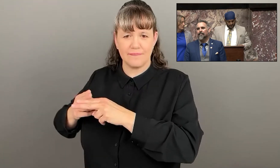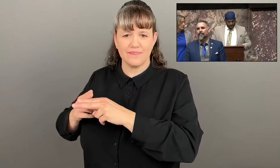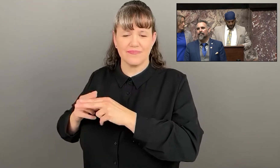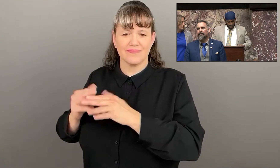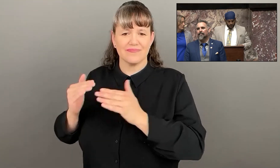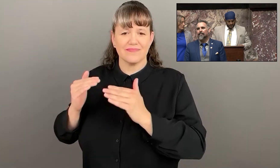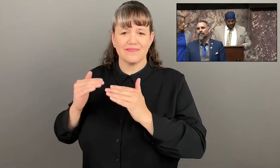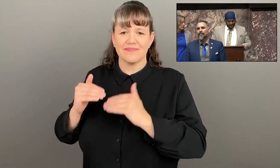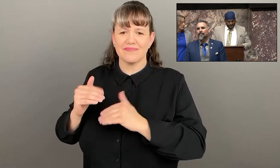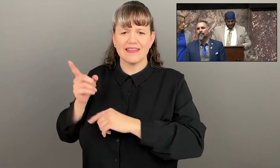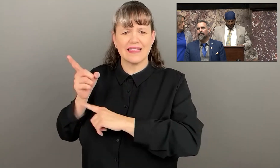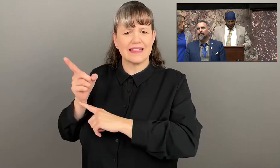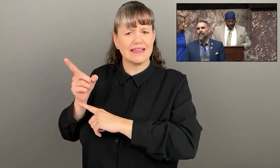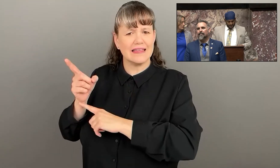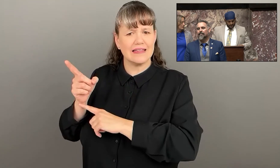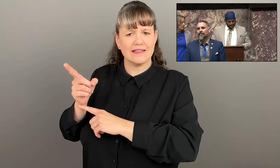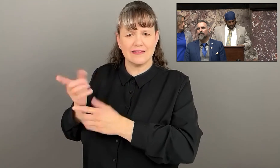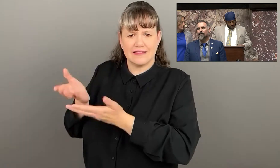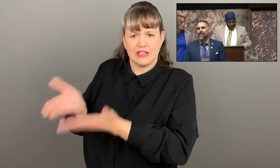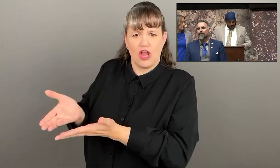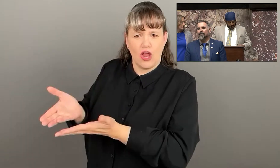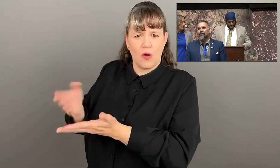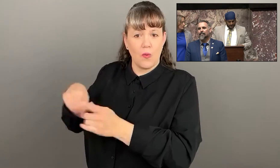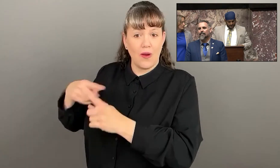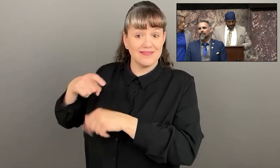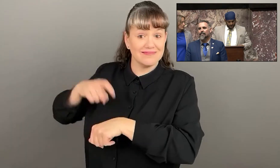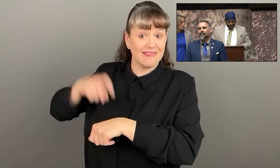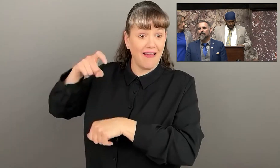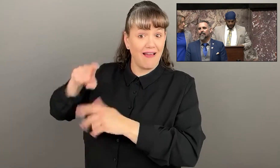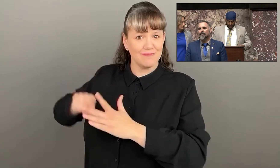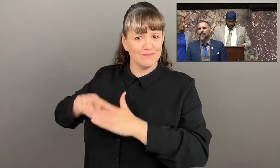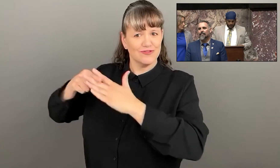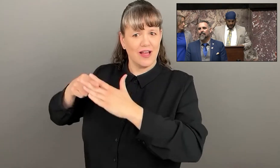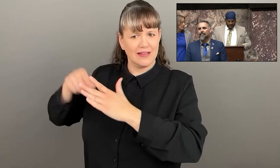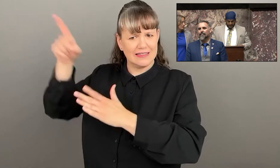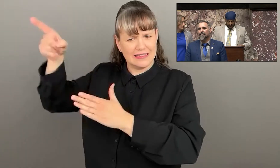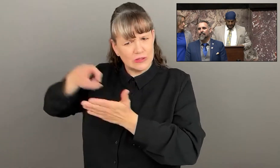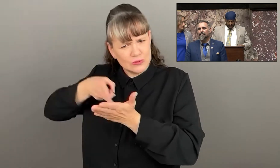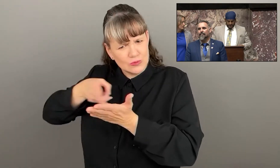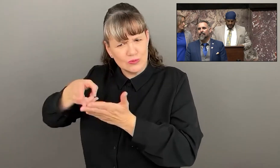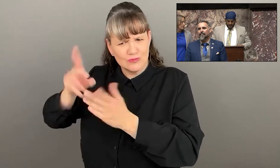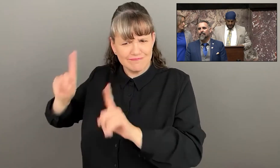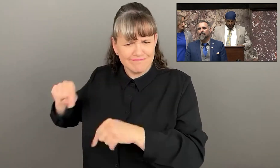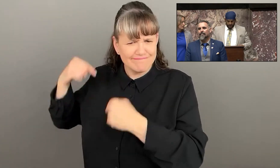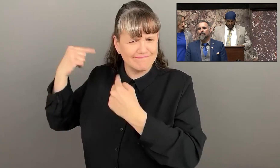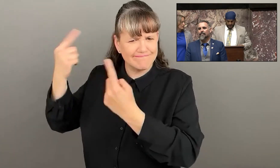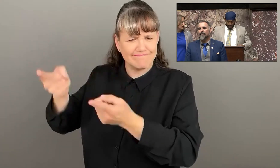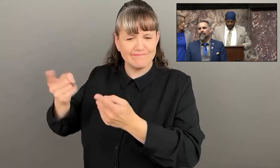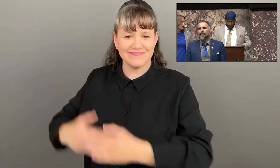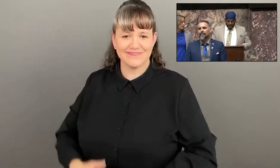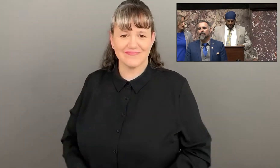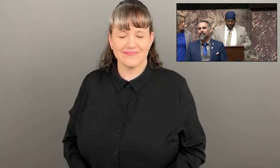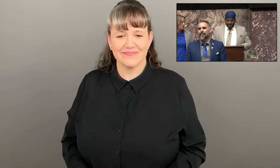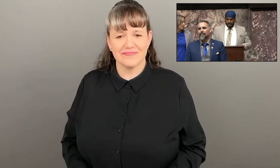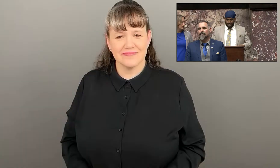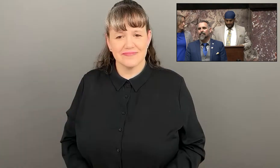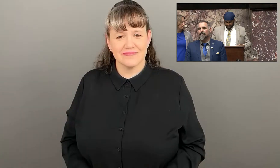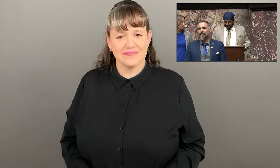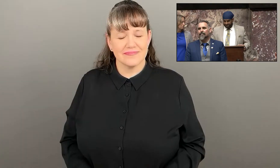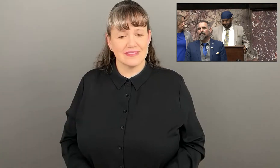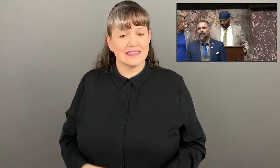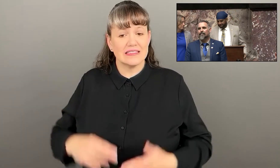Sach, Hosi Bhi Sach means, He is still true. Guru Nanak says, He will forever be